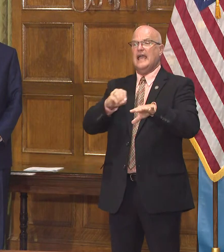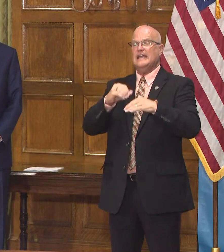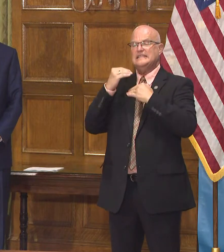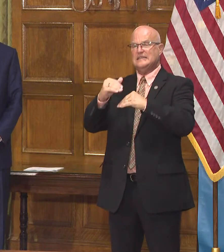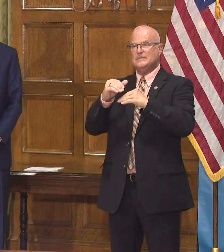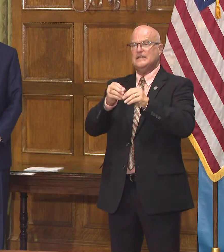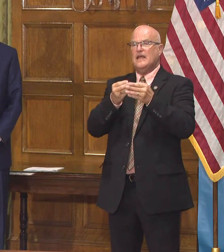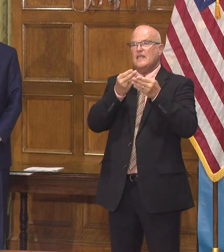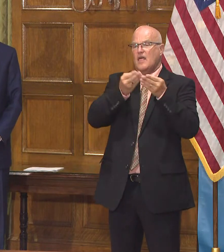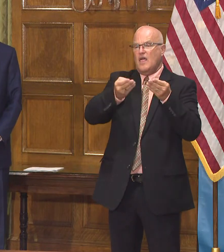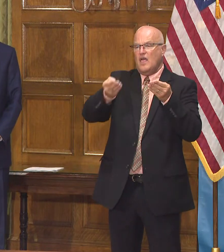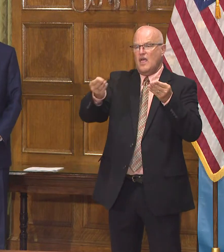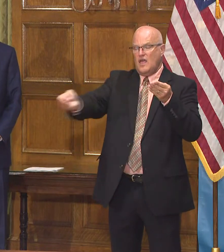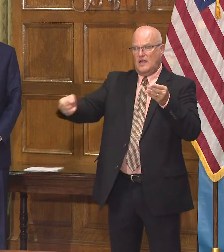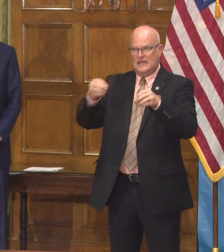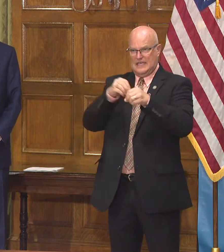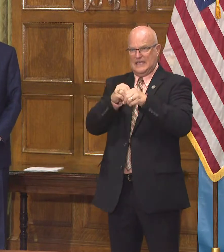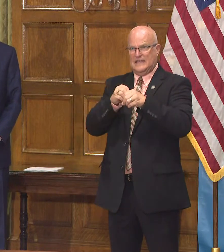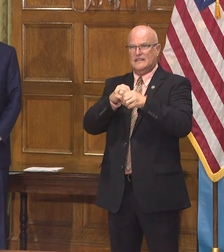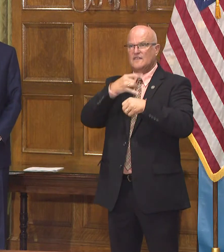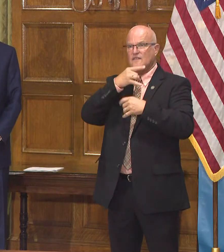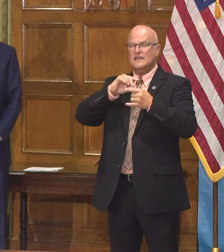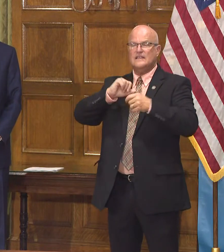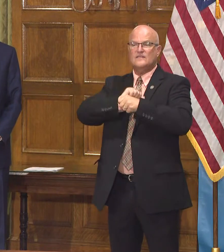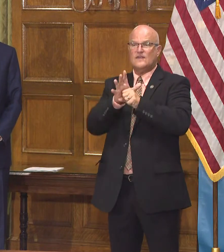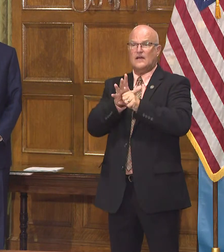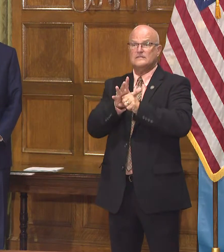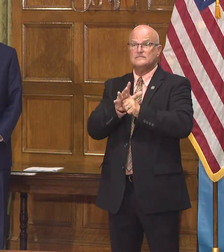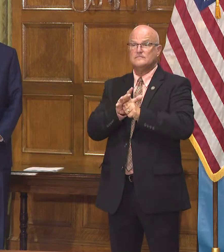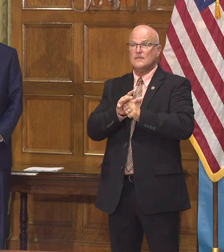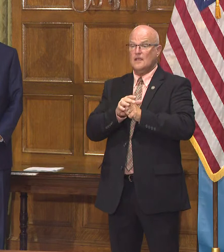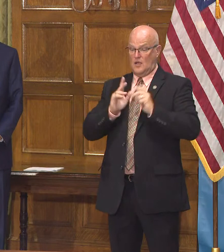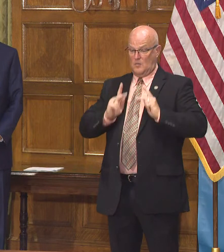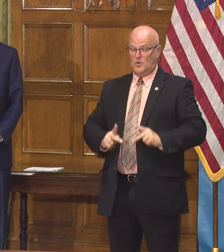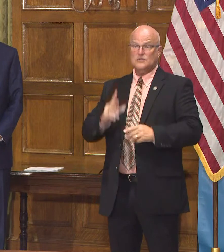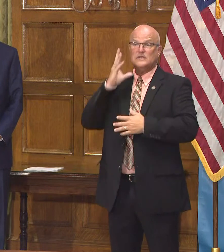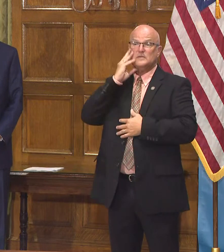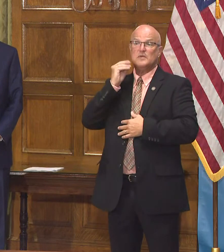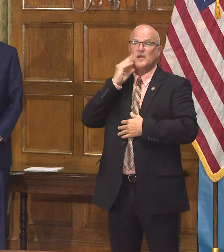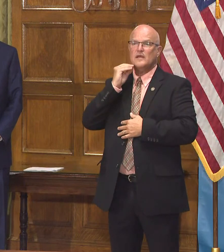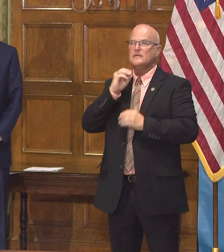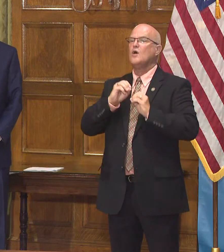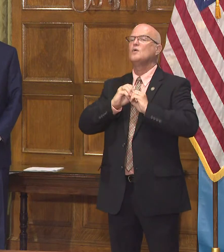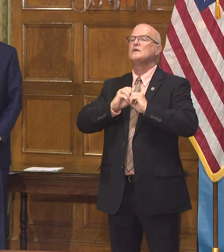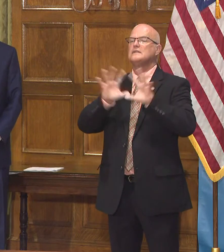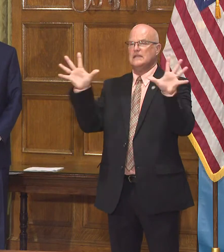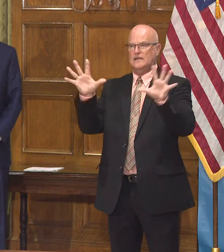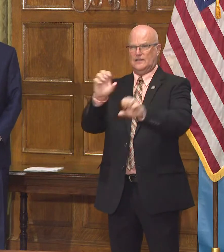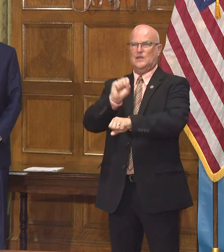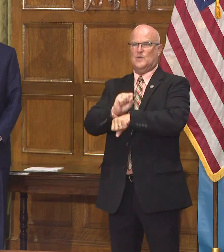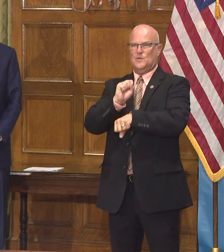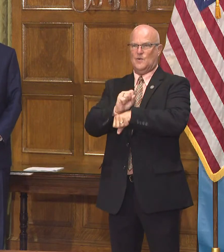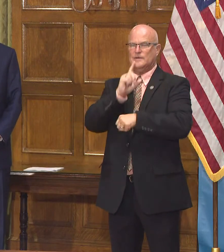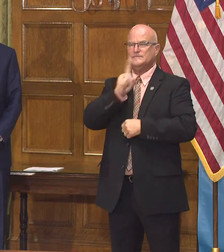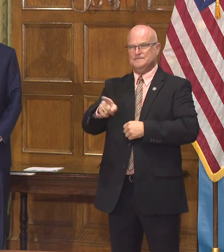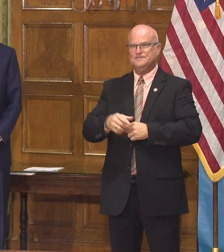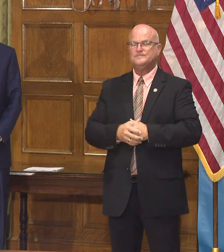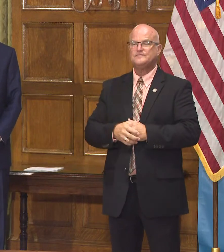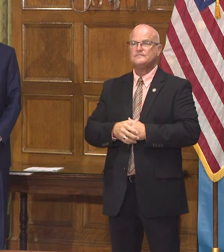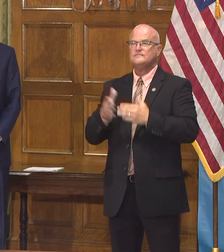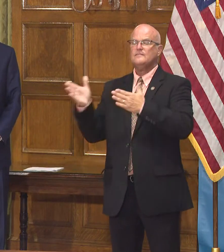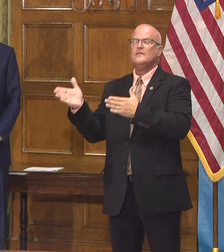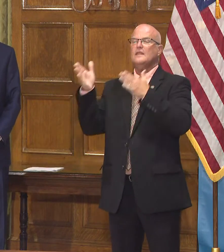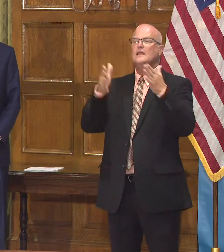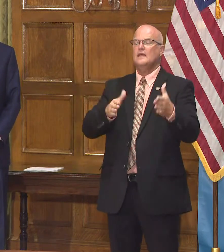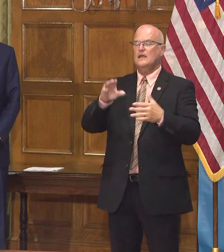virus within a closed setting. And, you know, I can tell you from personal experience, they work. They clearly work. With regard to the use of